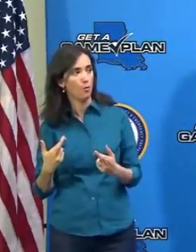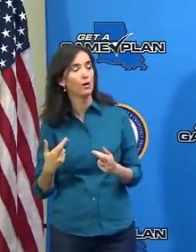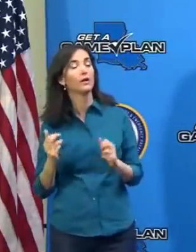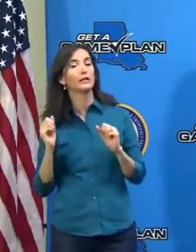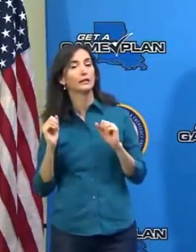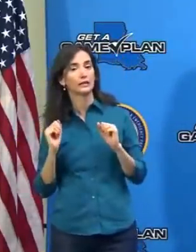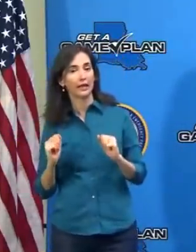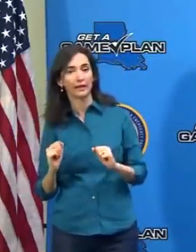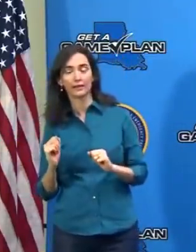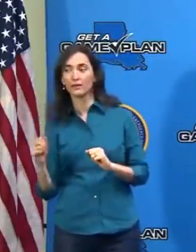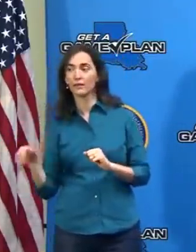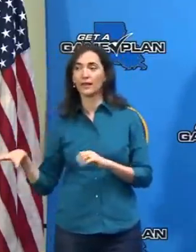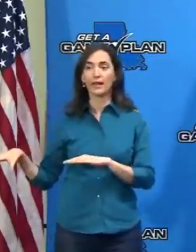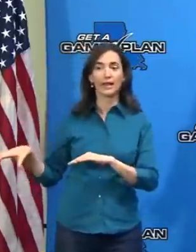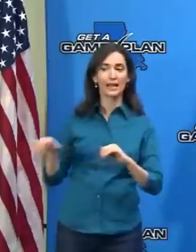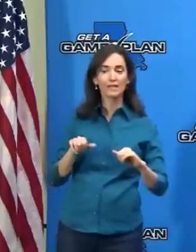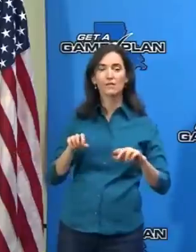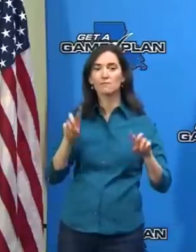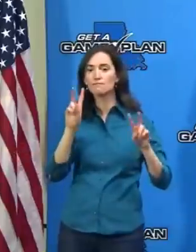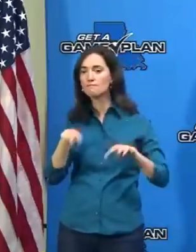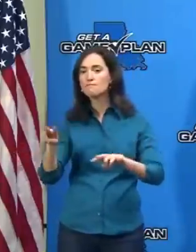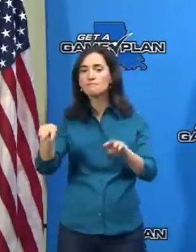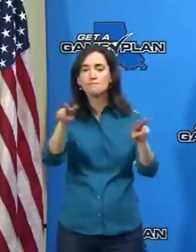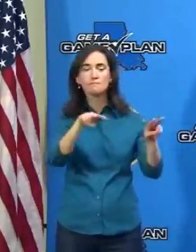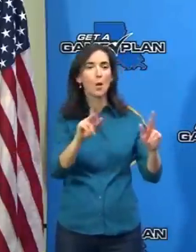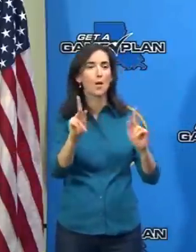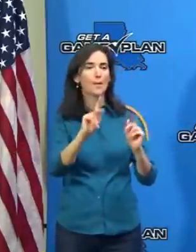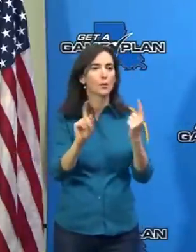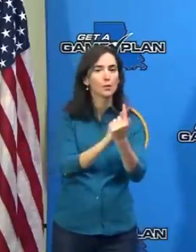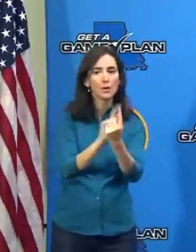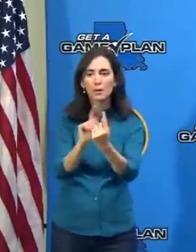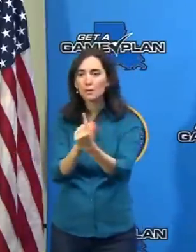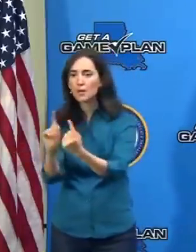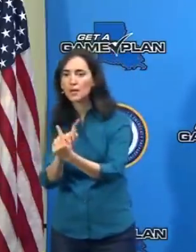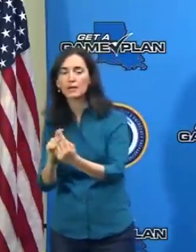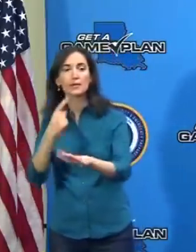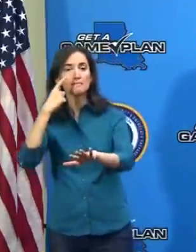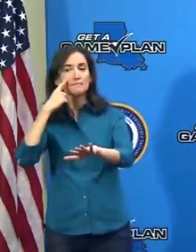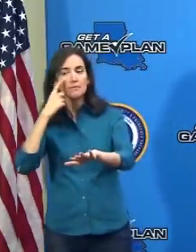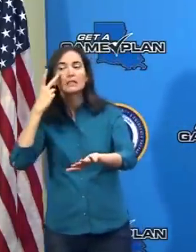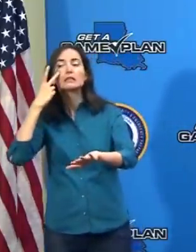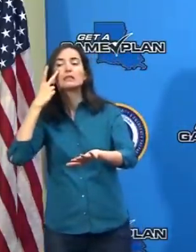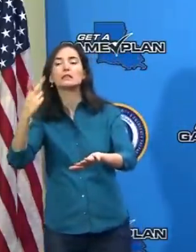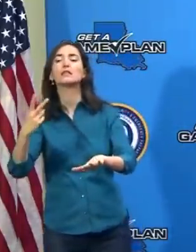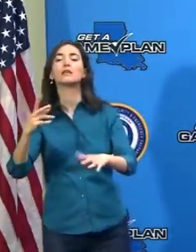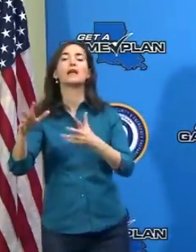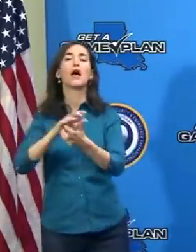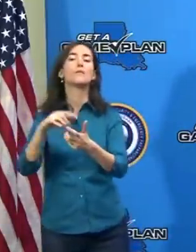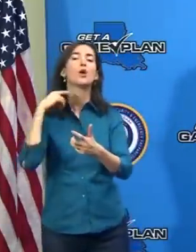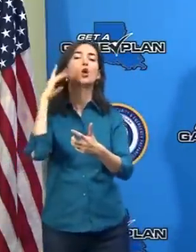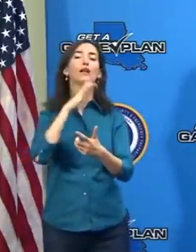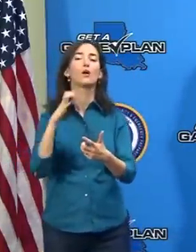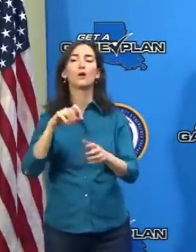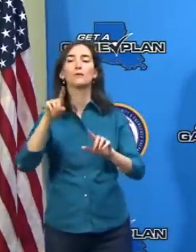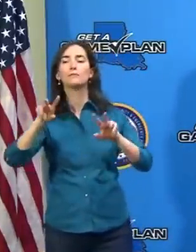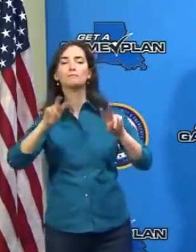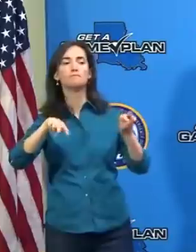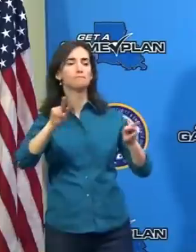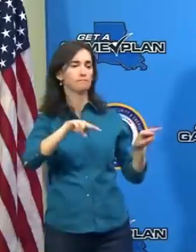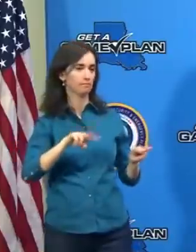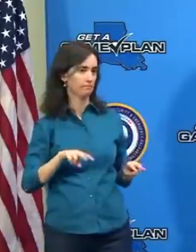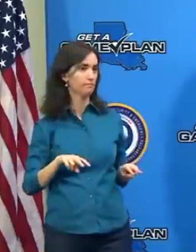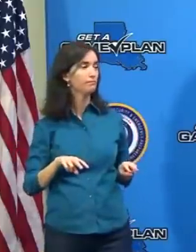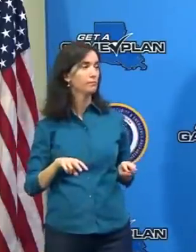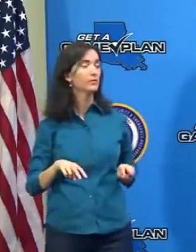go travel around, visit with people, and get our eyes on exactly what the damage is. And that's